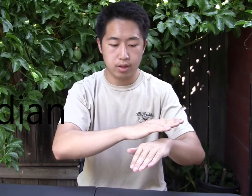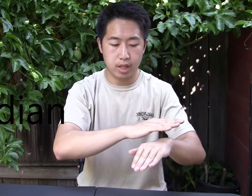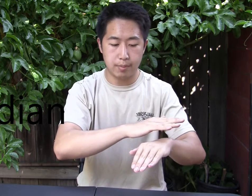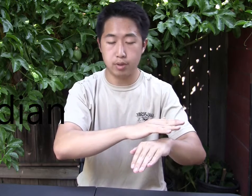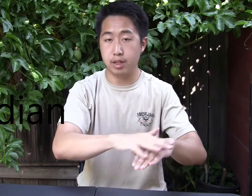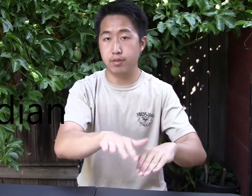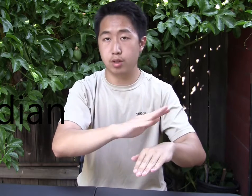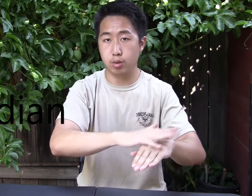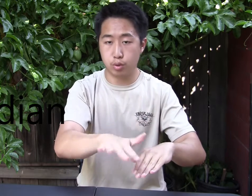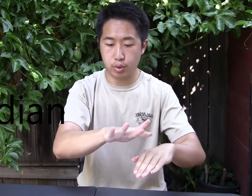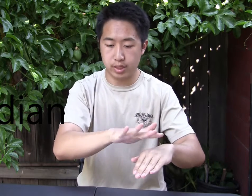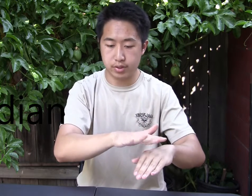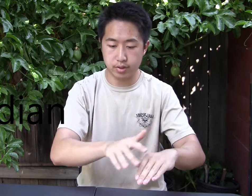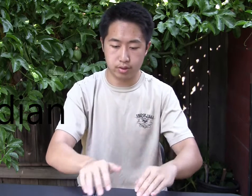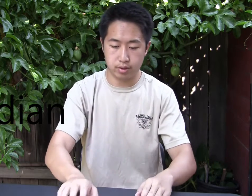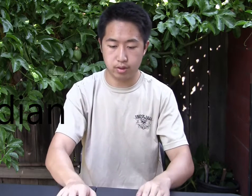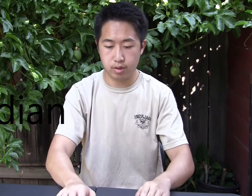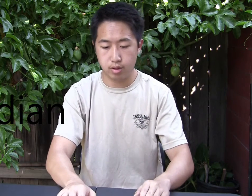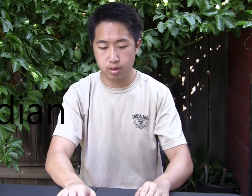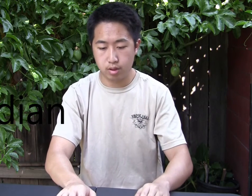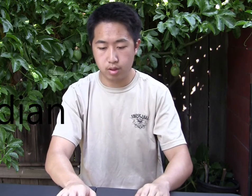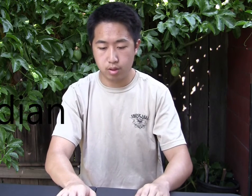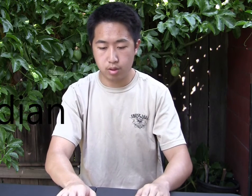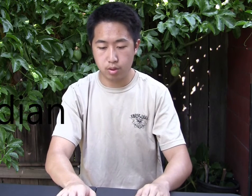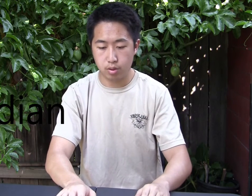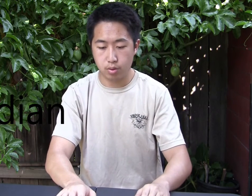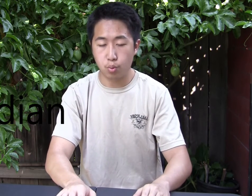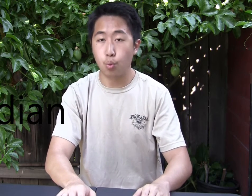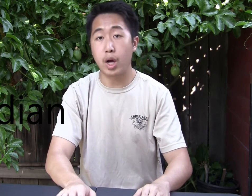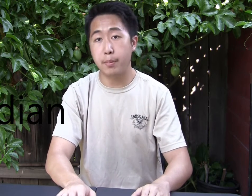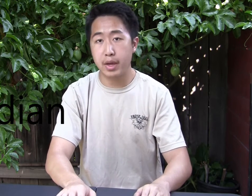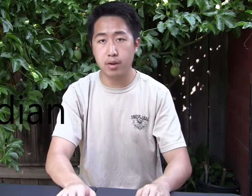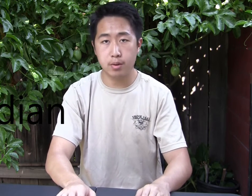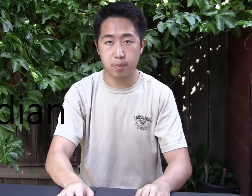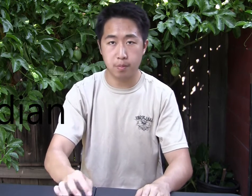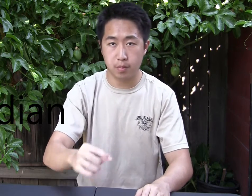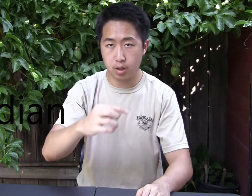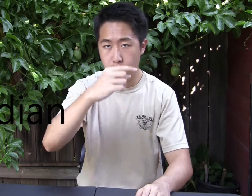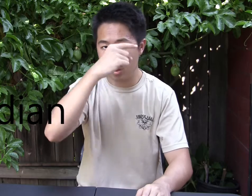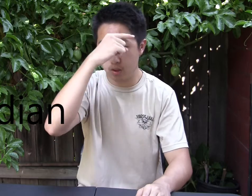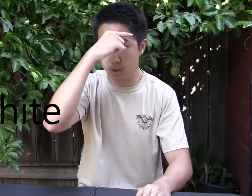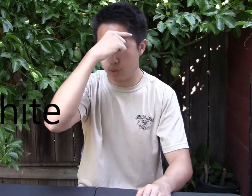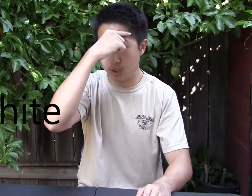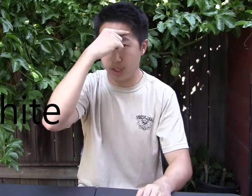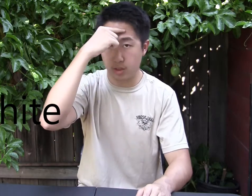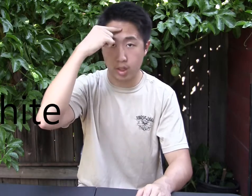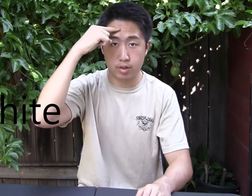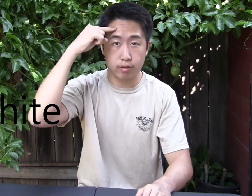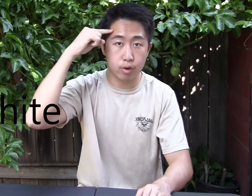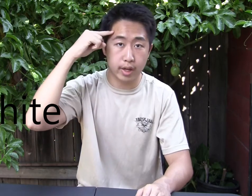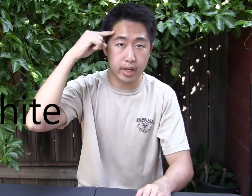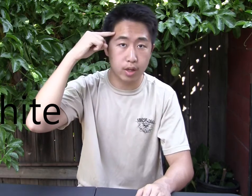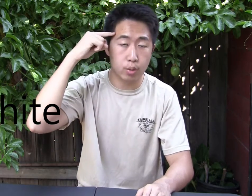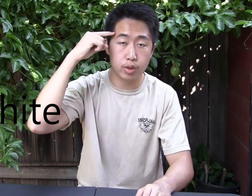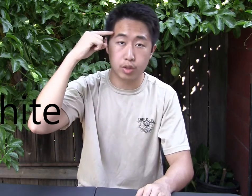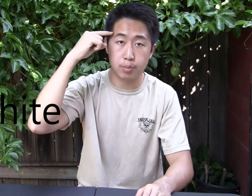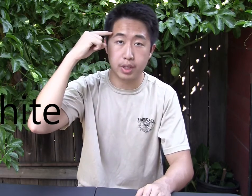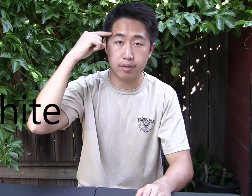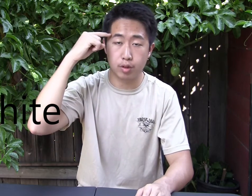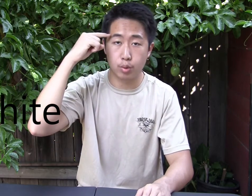Tap your left knuckle twice. White man, Draw a line across your forehead where you would be if you were wearing